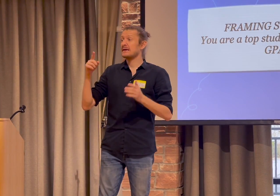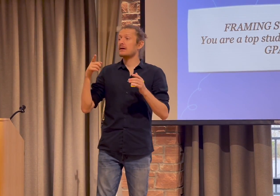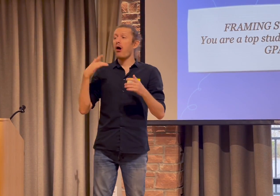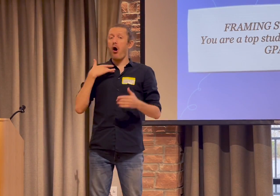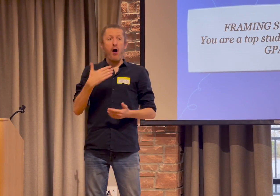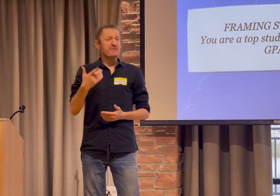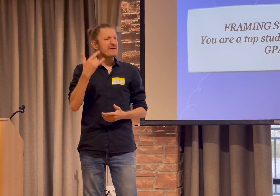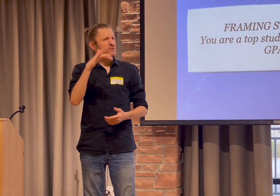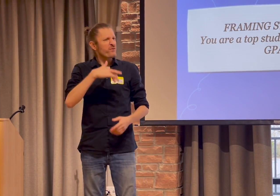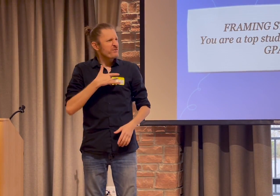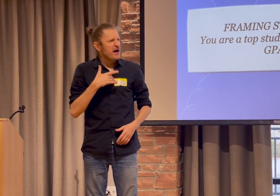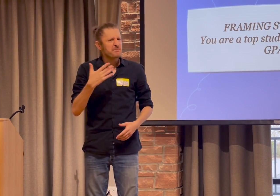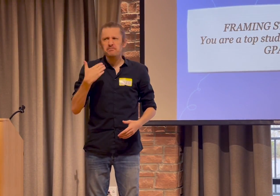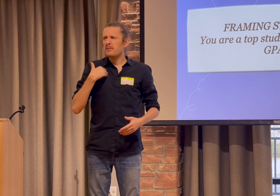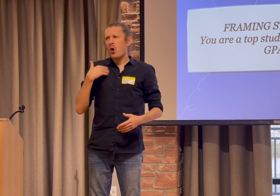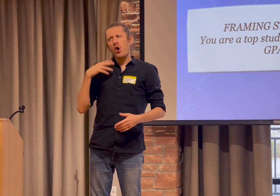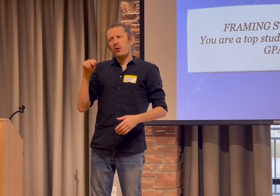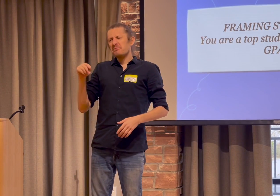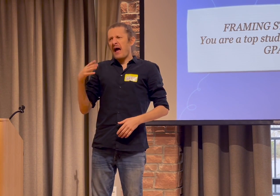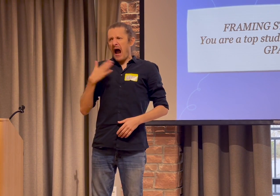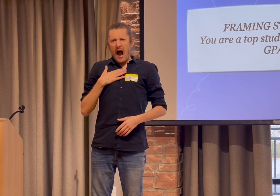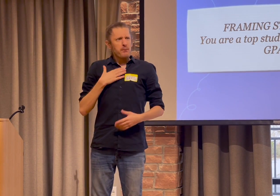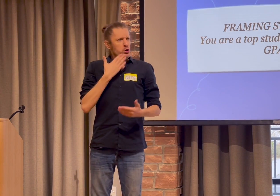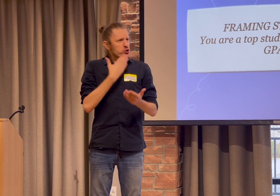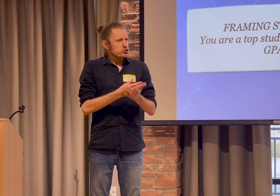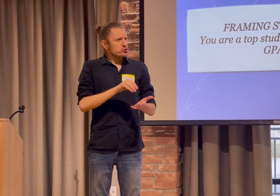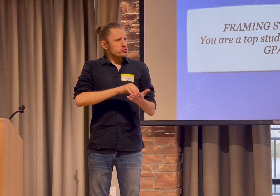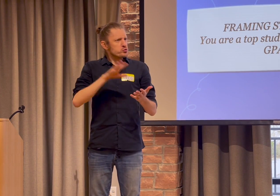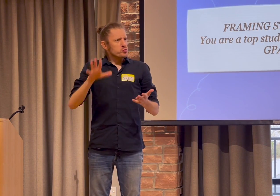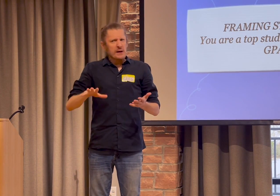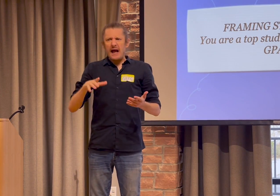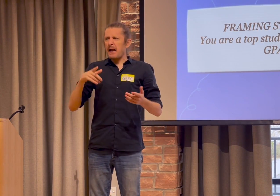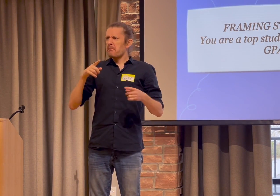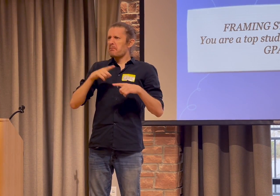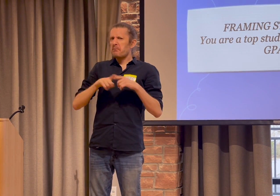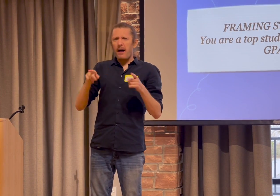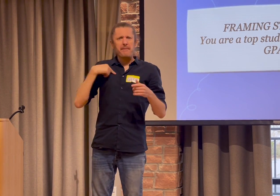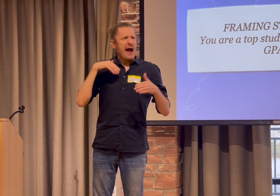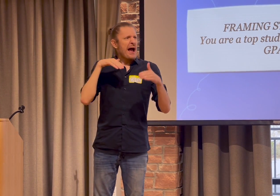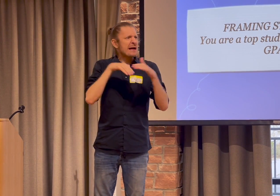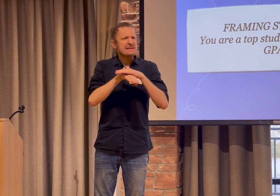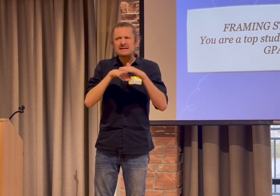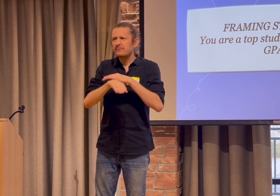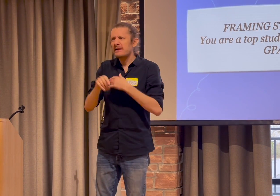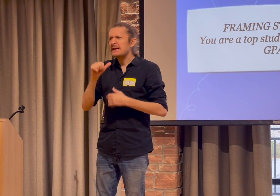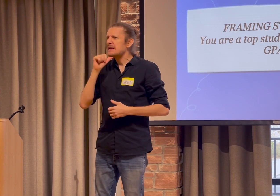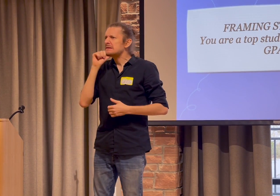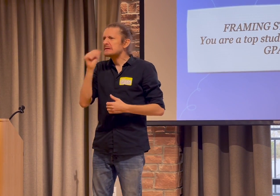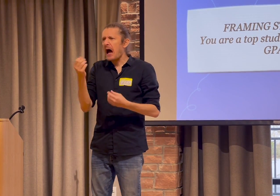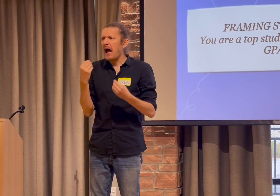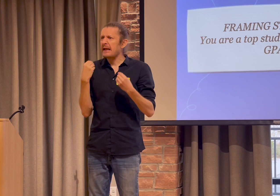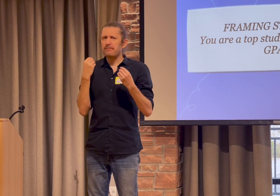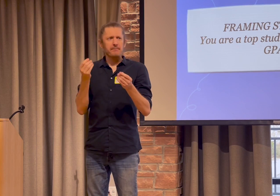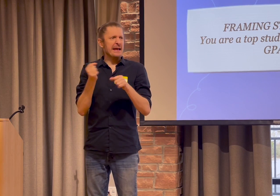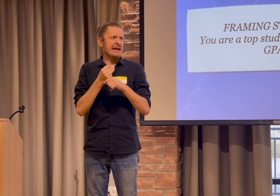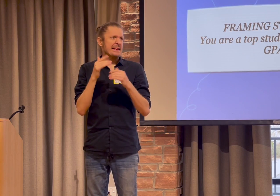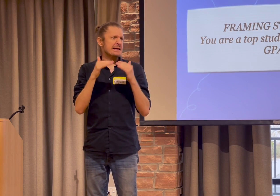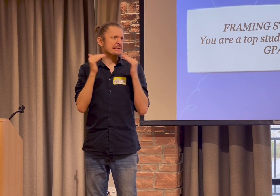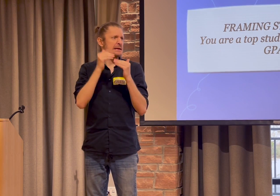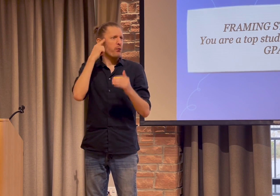You are a top student. What do I mean by that? Typically, when you go into a university, you think, oh, I'm okay.